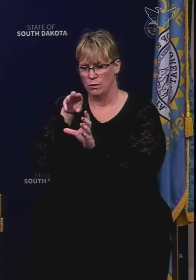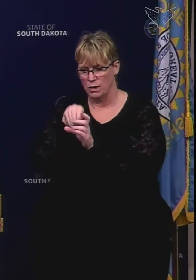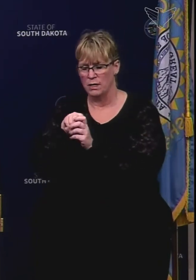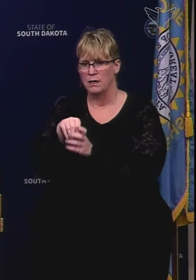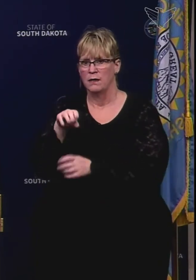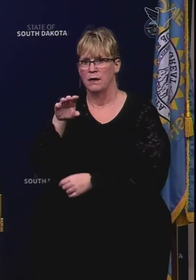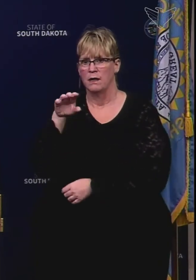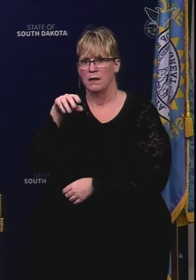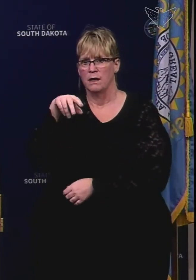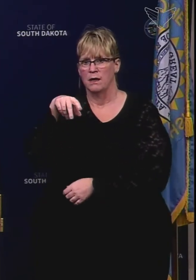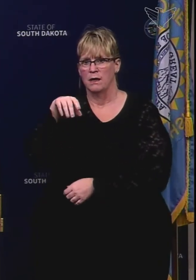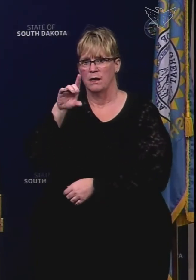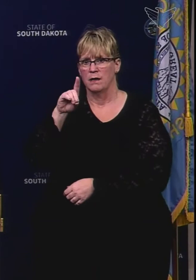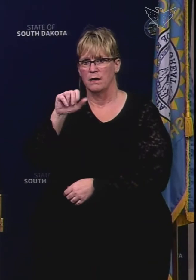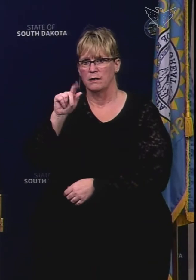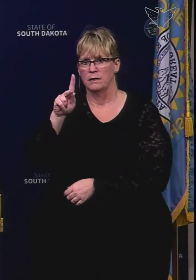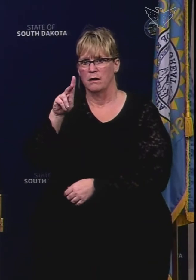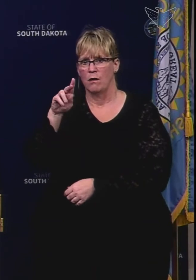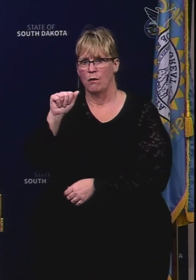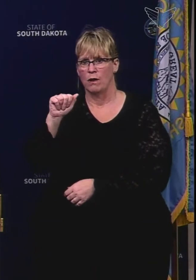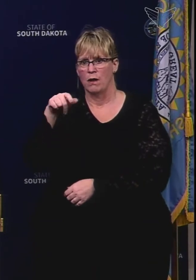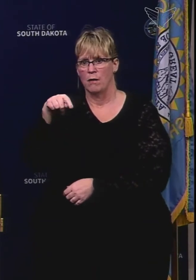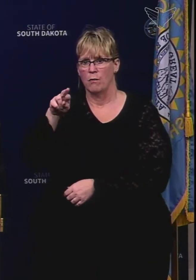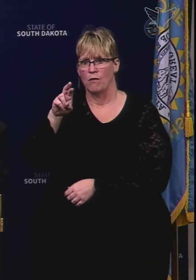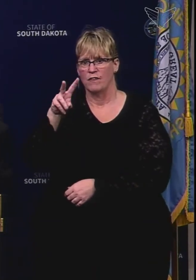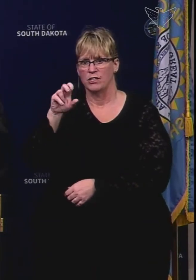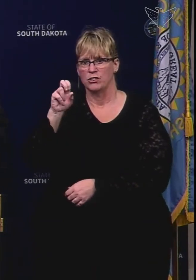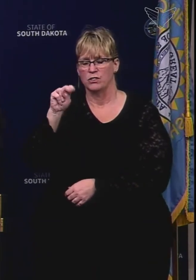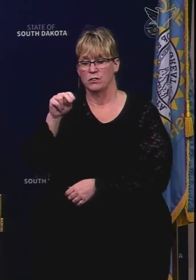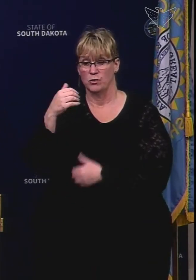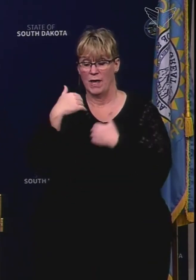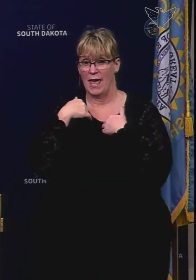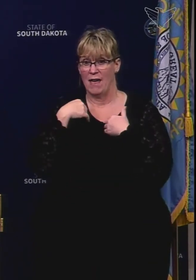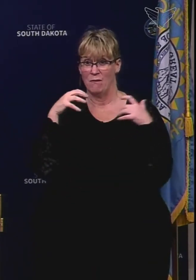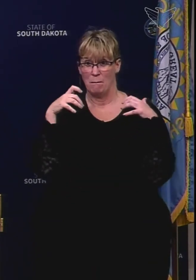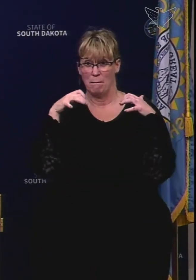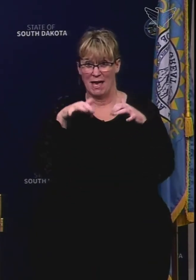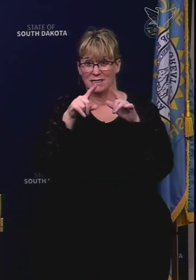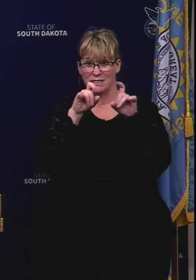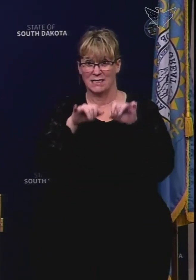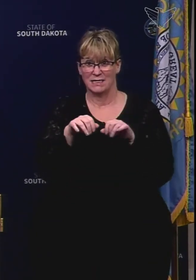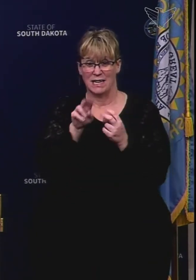County. Are there any intentions to do any mass testing at either facility?